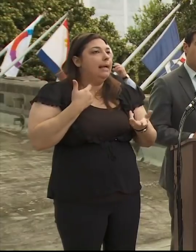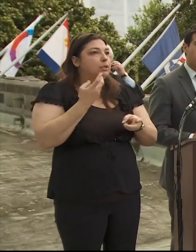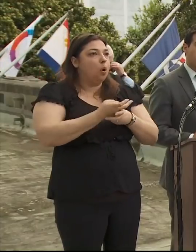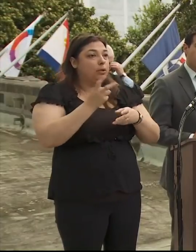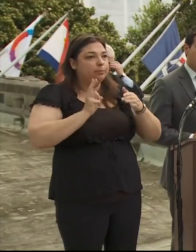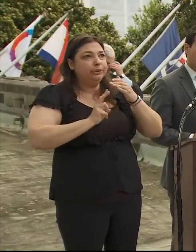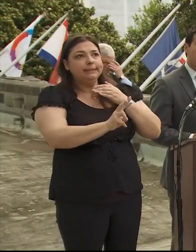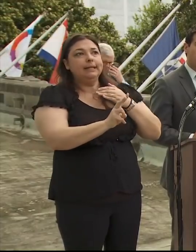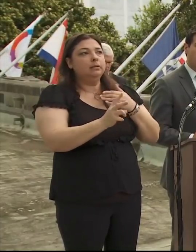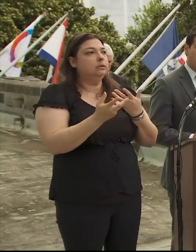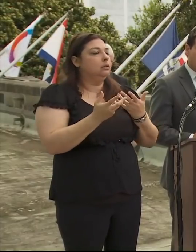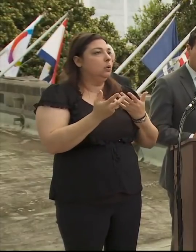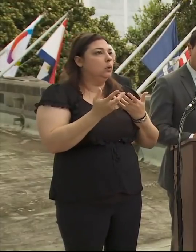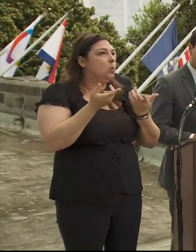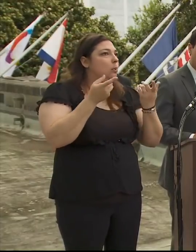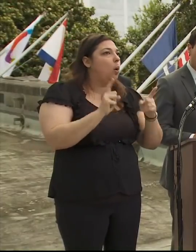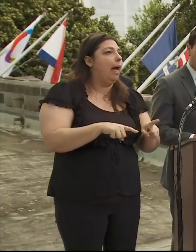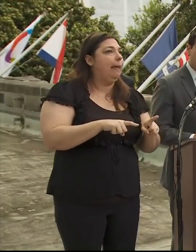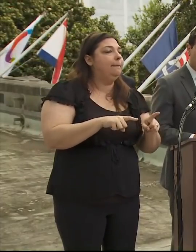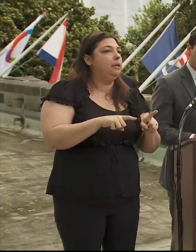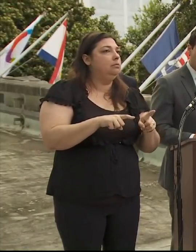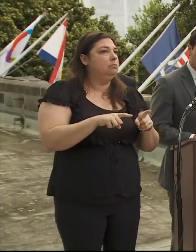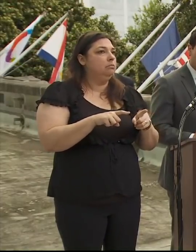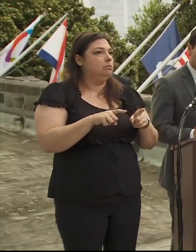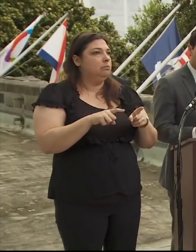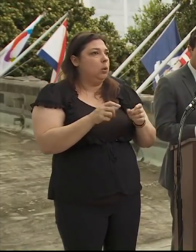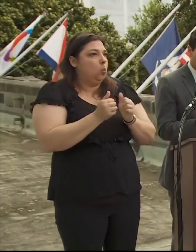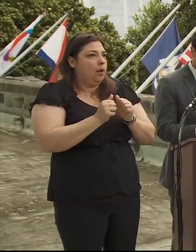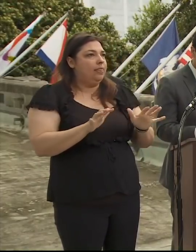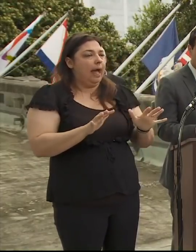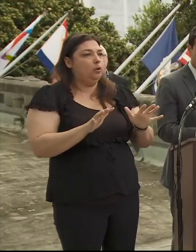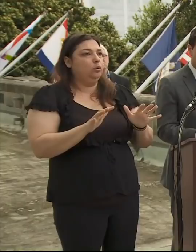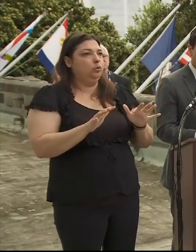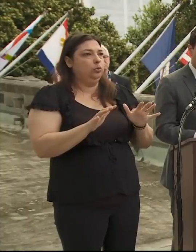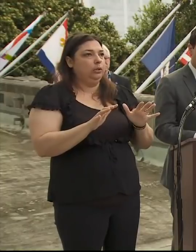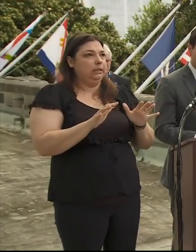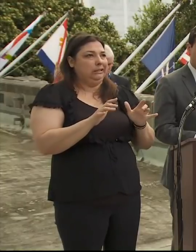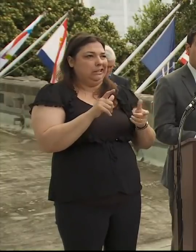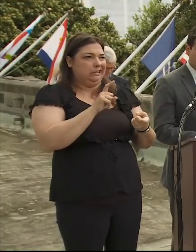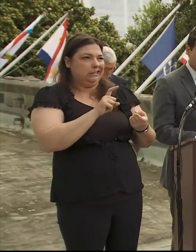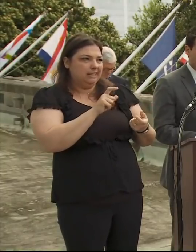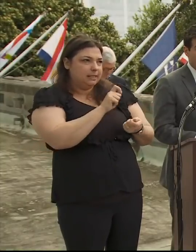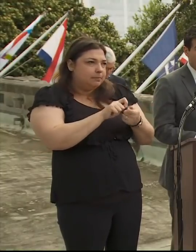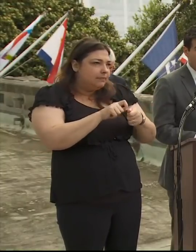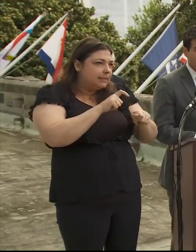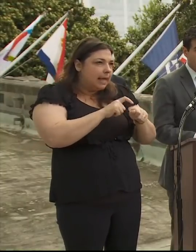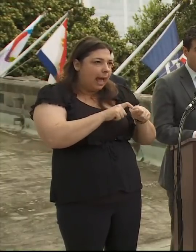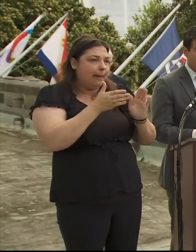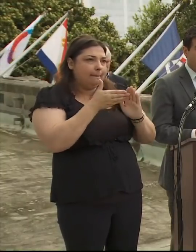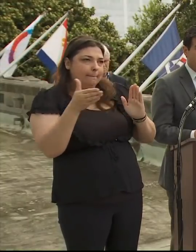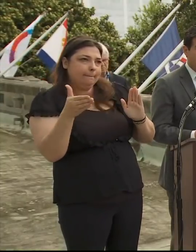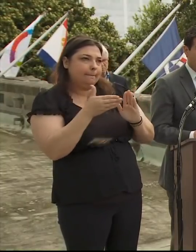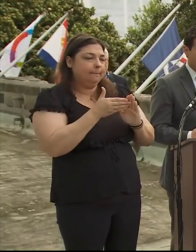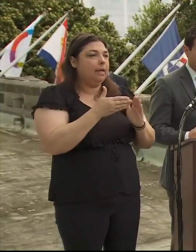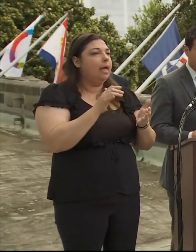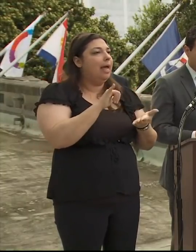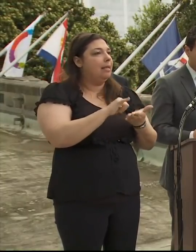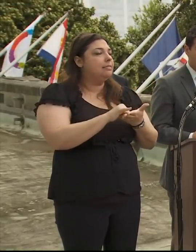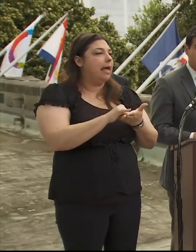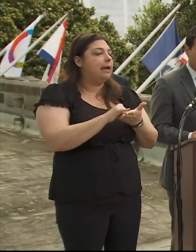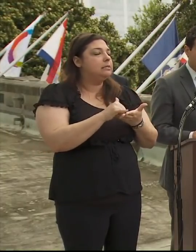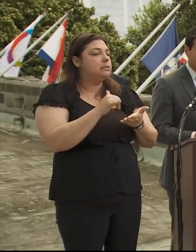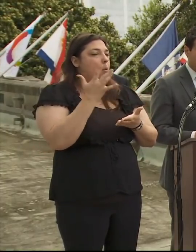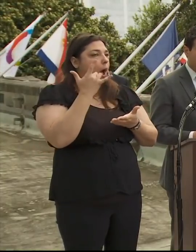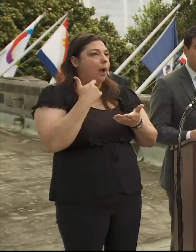where we're going to be or where we're going to go or what we're going to have to do without having a finite period to look toward. And so that is where has